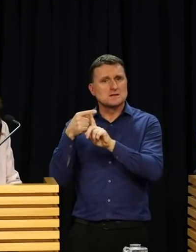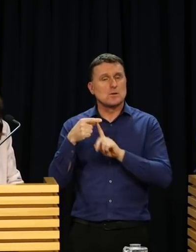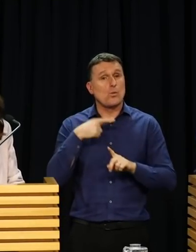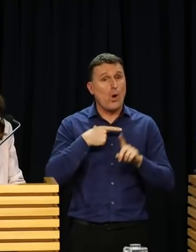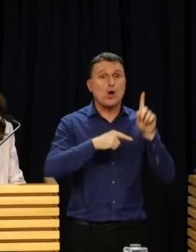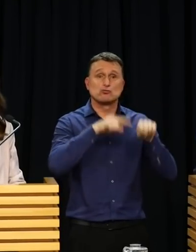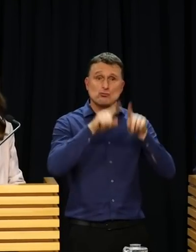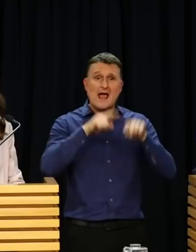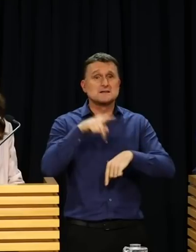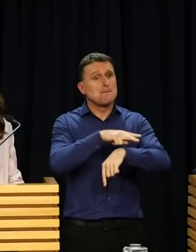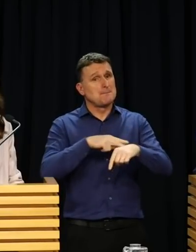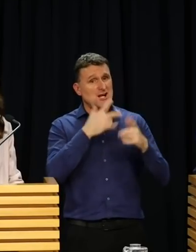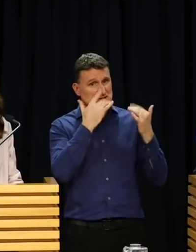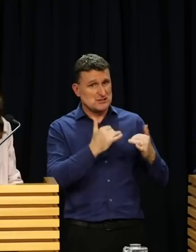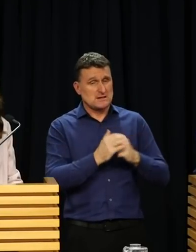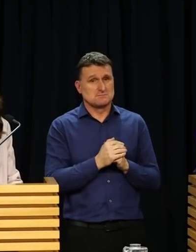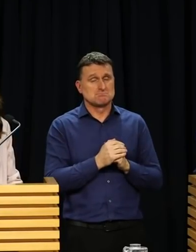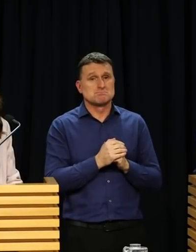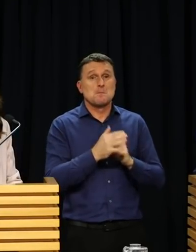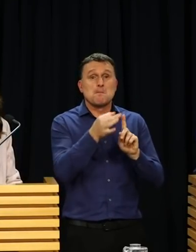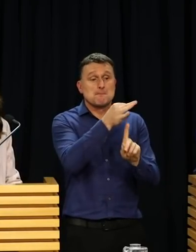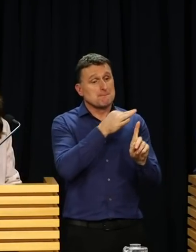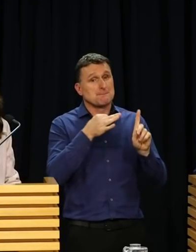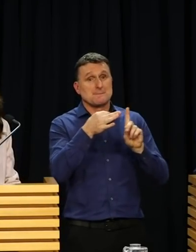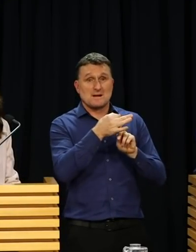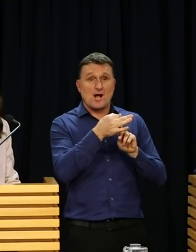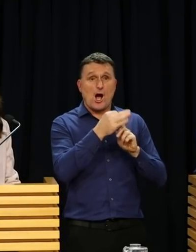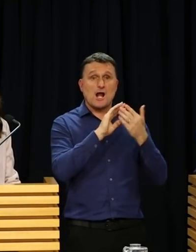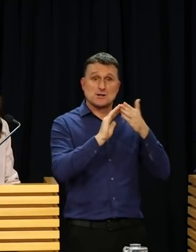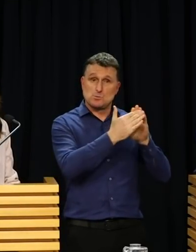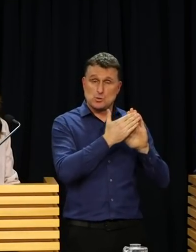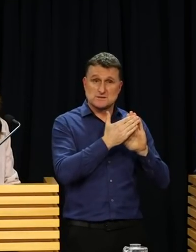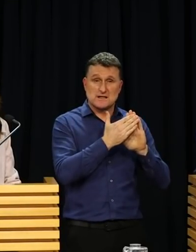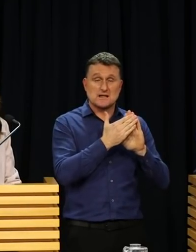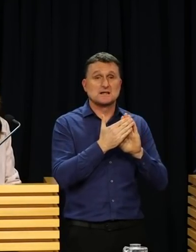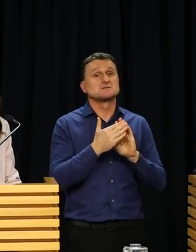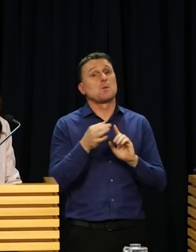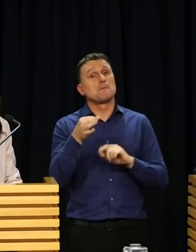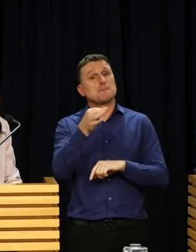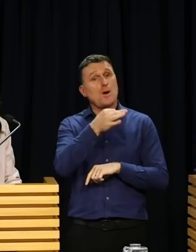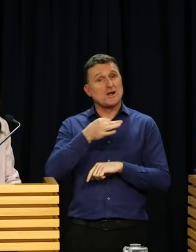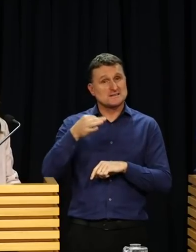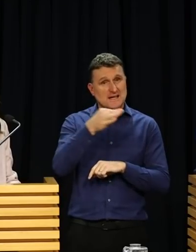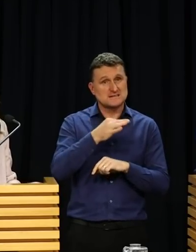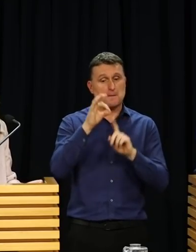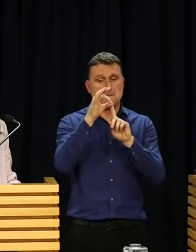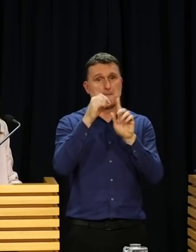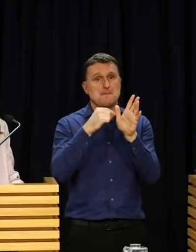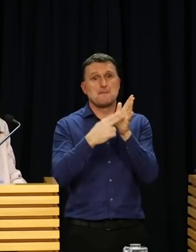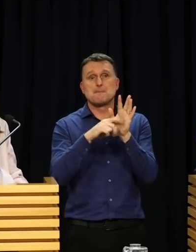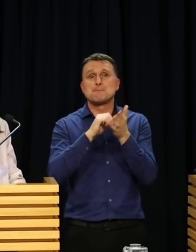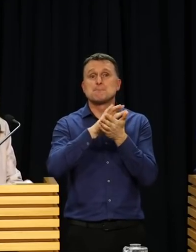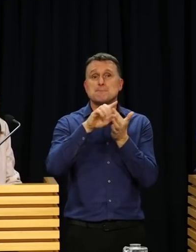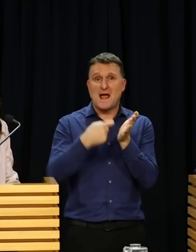the time. Pacific communities, including groups such as the Polynesian Panther Party, have expressed strong